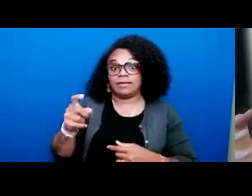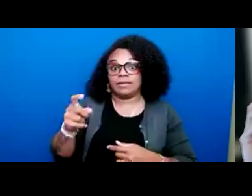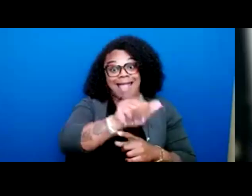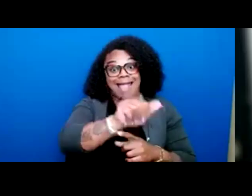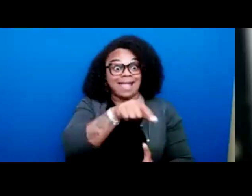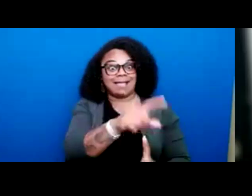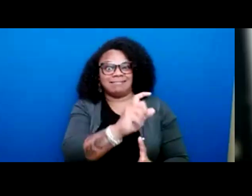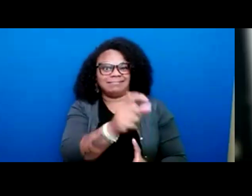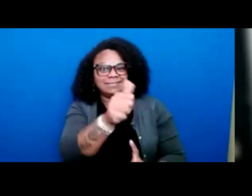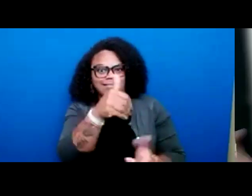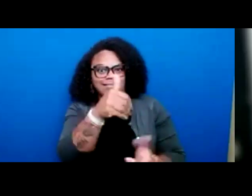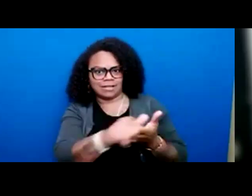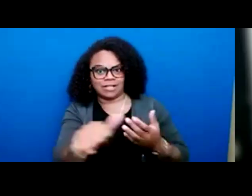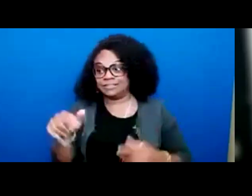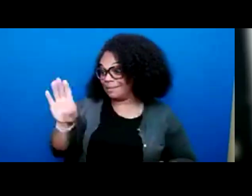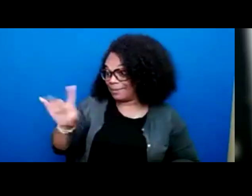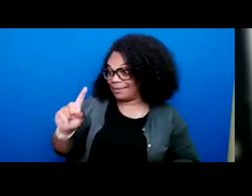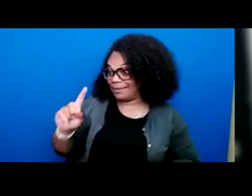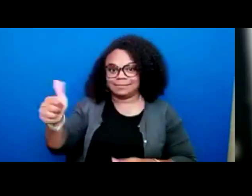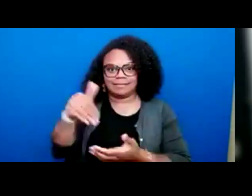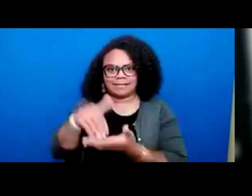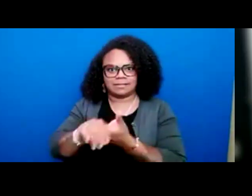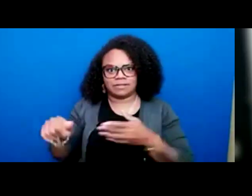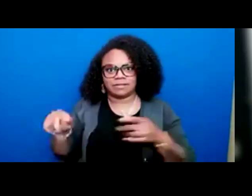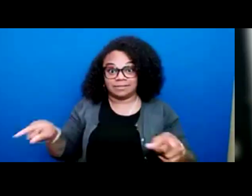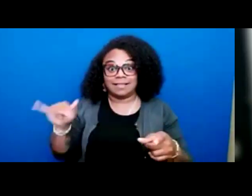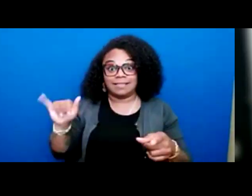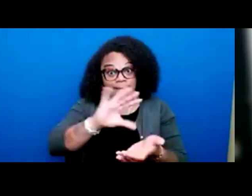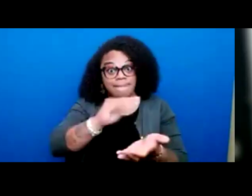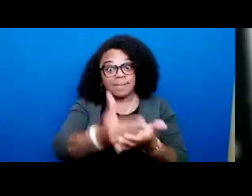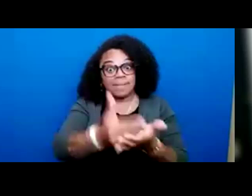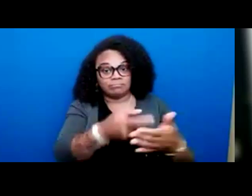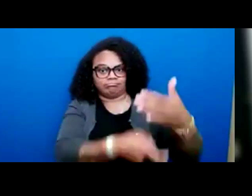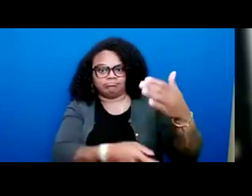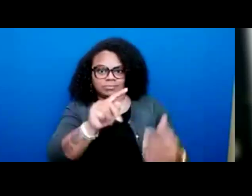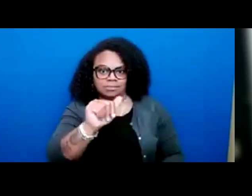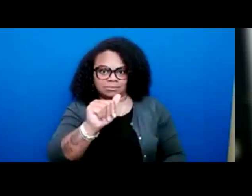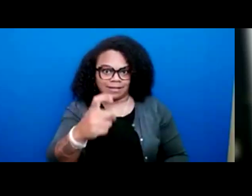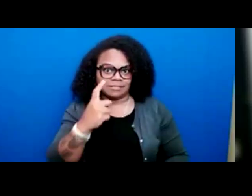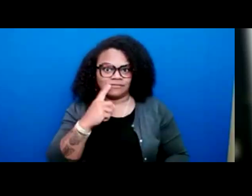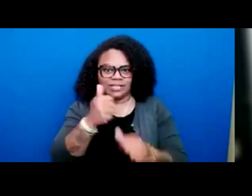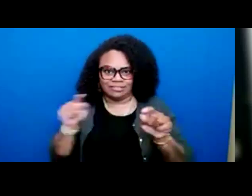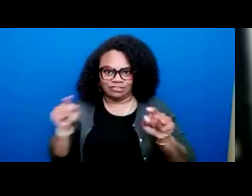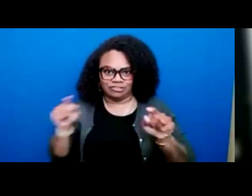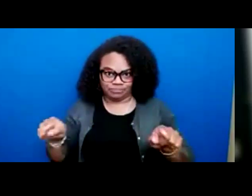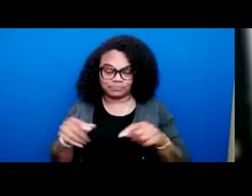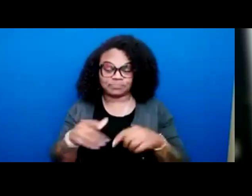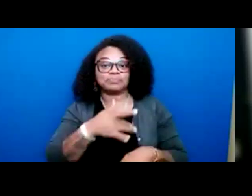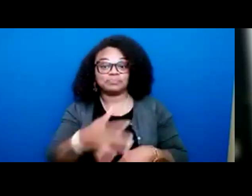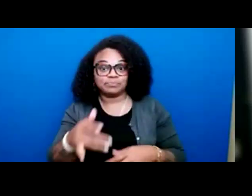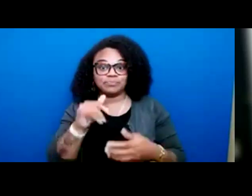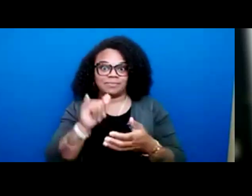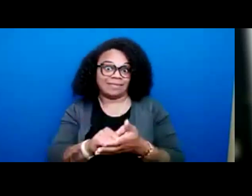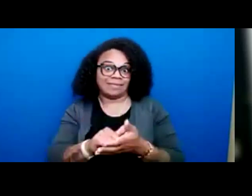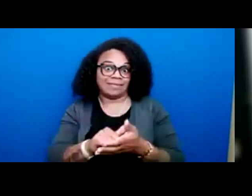B, those distributive shares are taxed, and it's usually determined in some respect on a partnership agreement. But